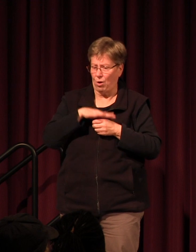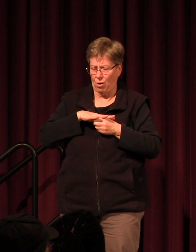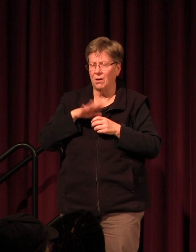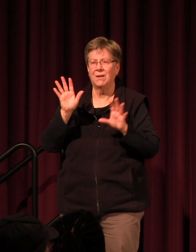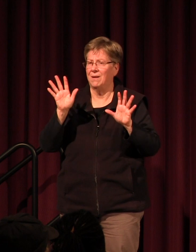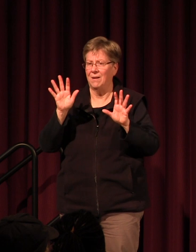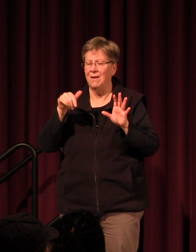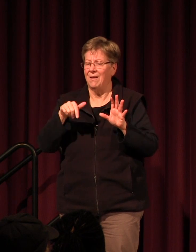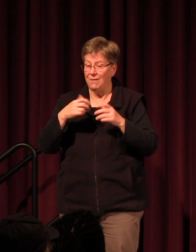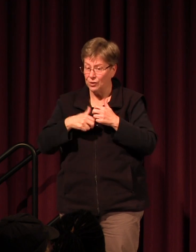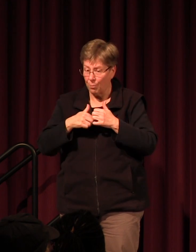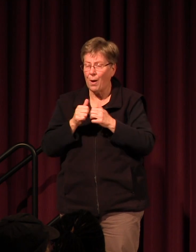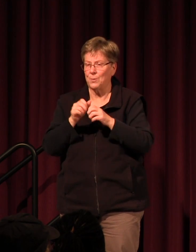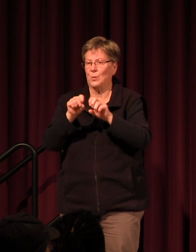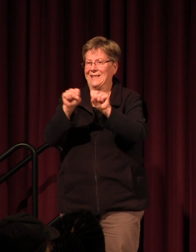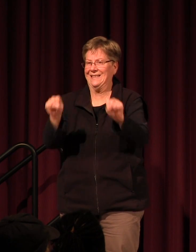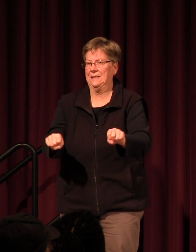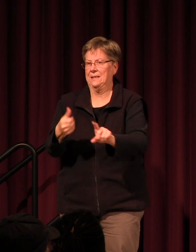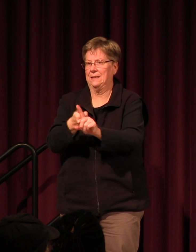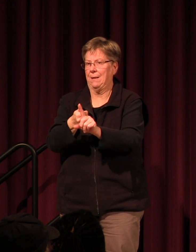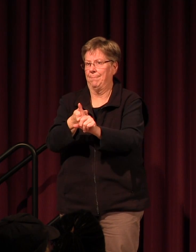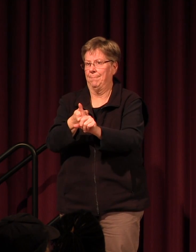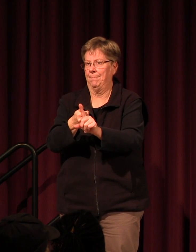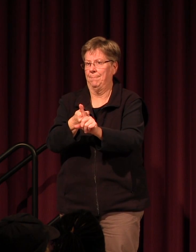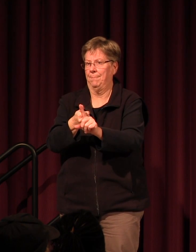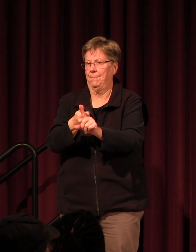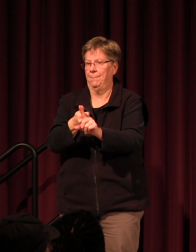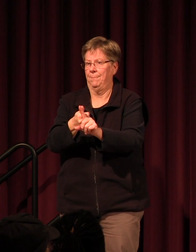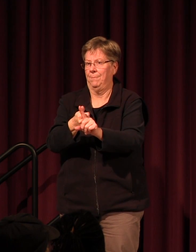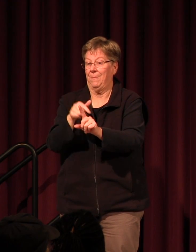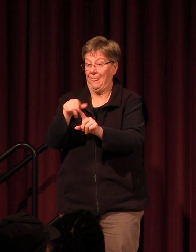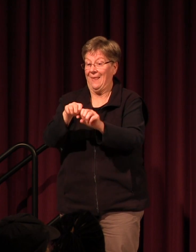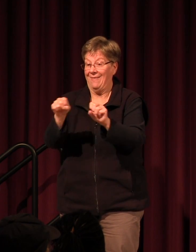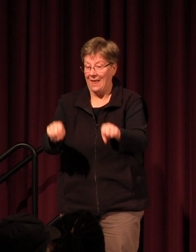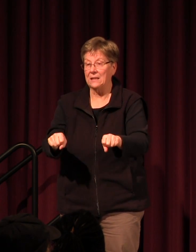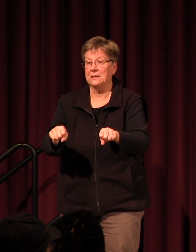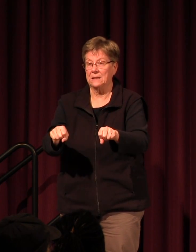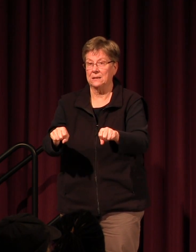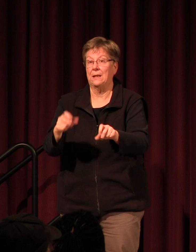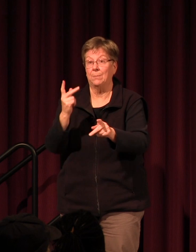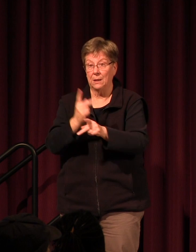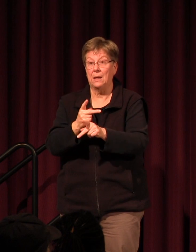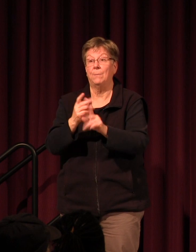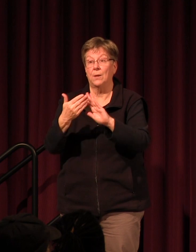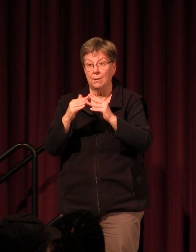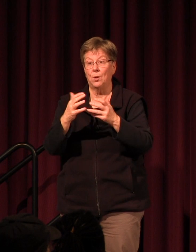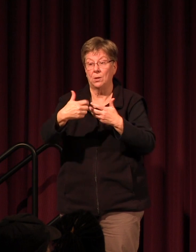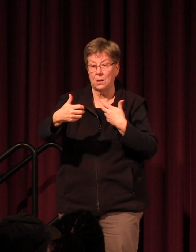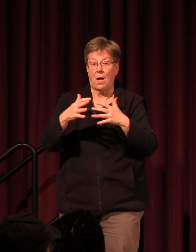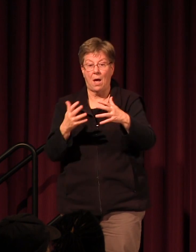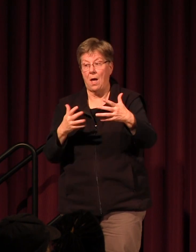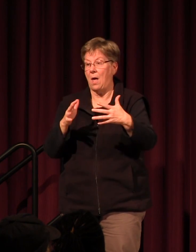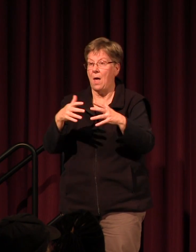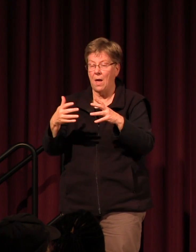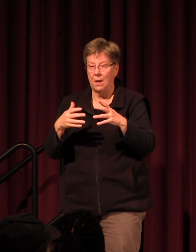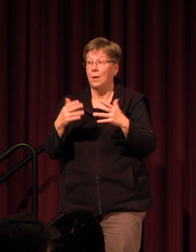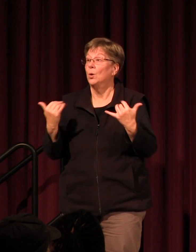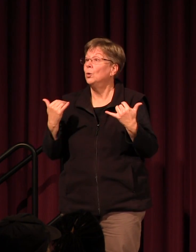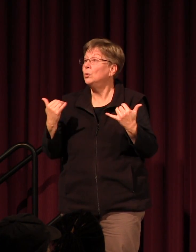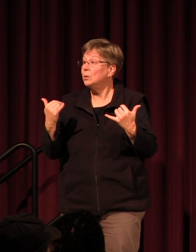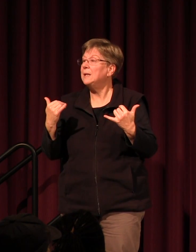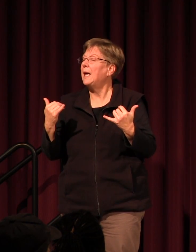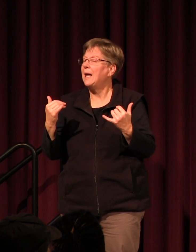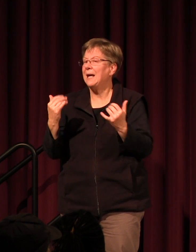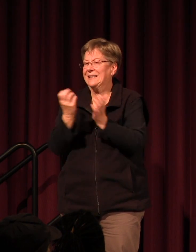are problems with the systems that keep our community living in these conditions. And today is